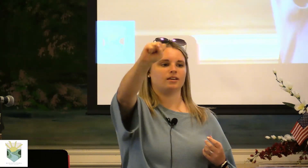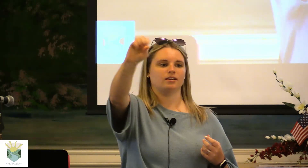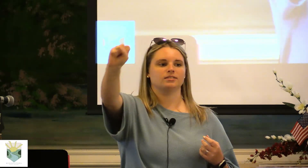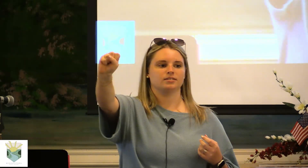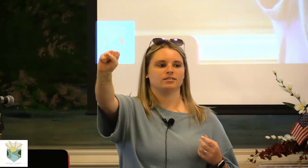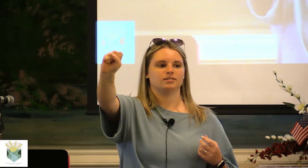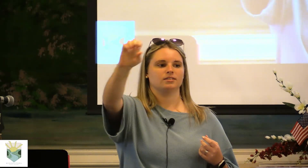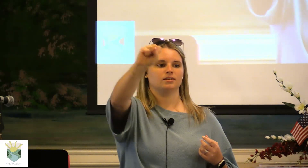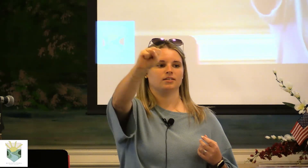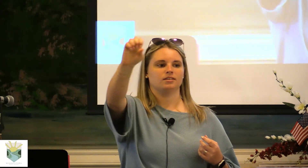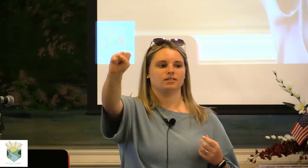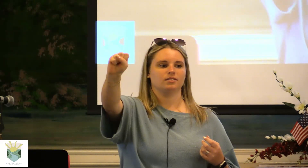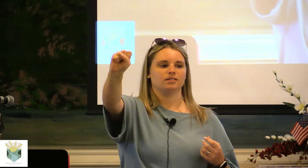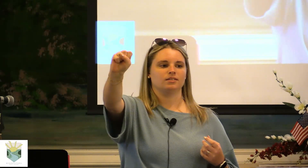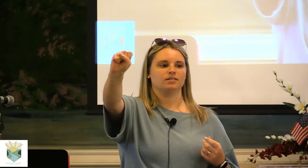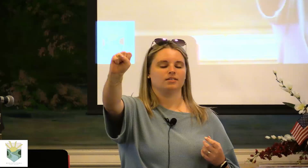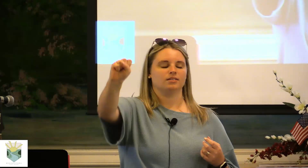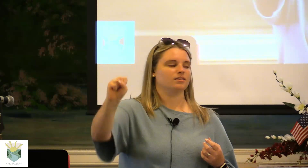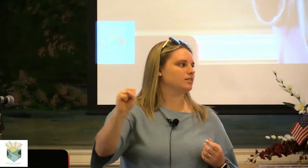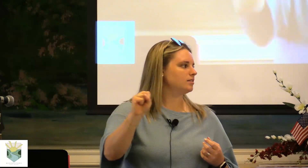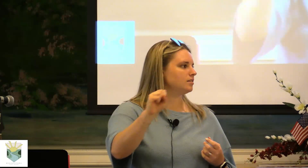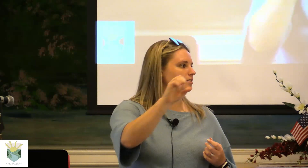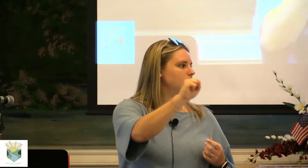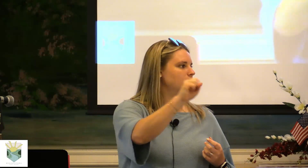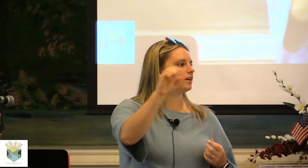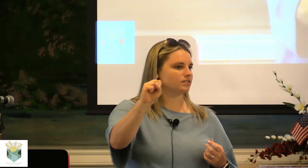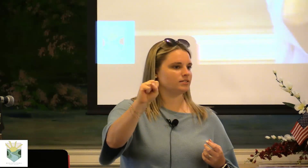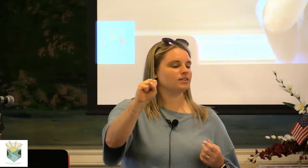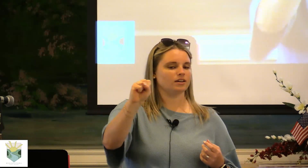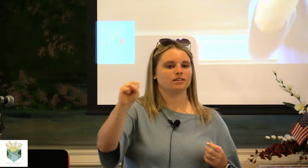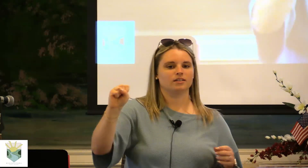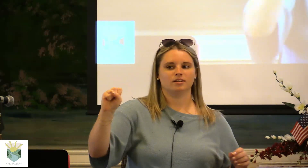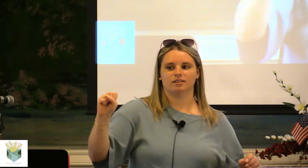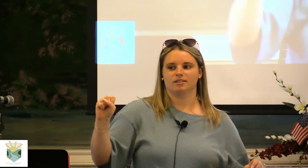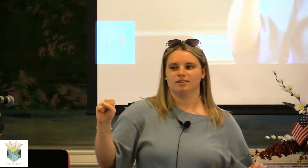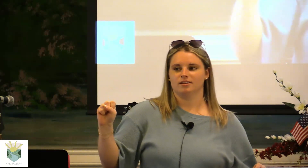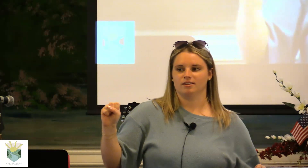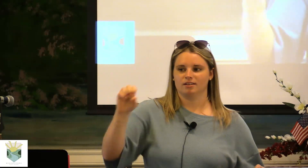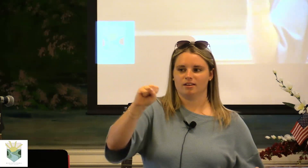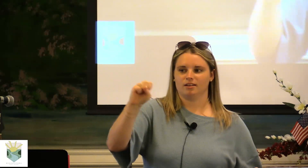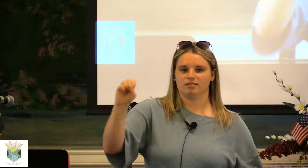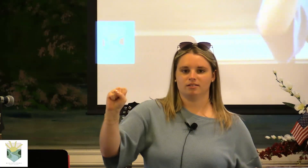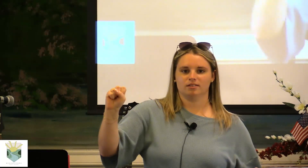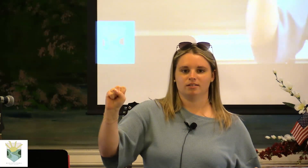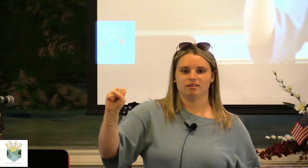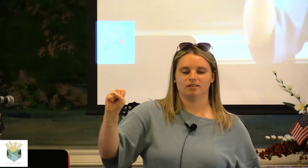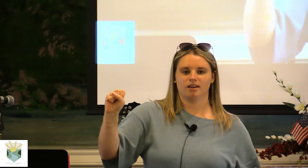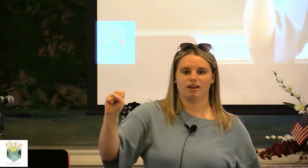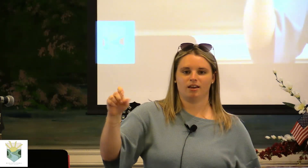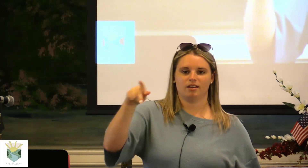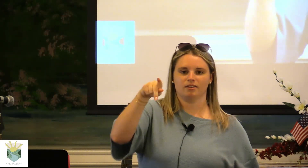S, because it's like you're doing it twice. S, yeah. S. K,